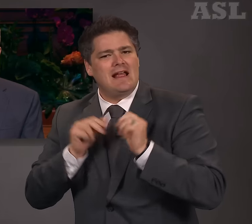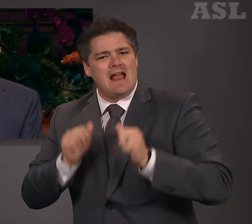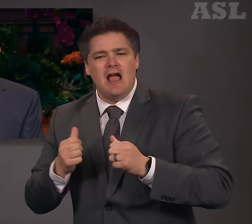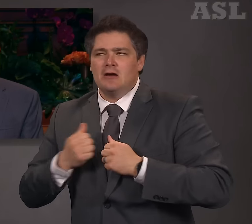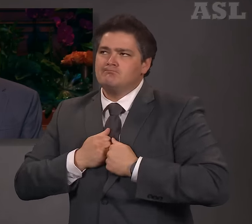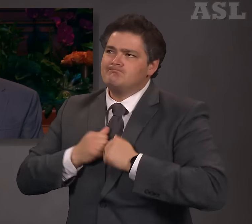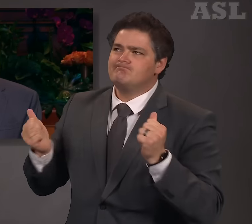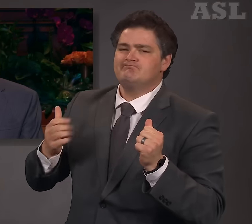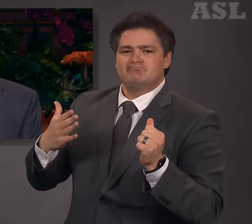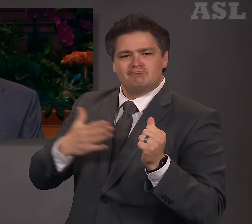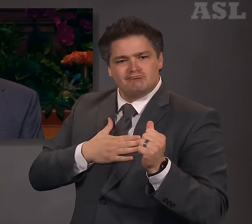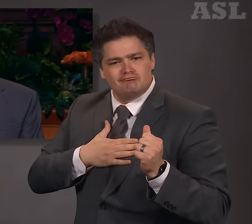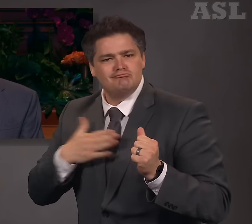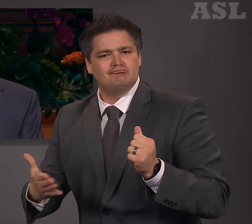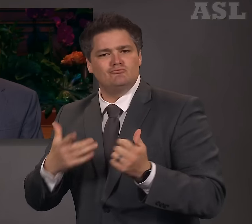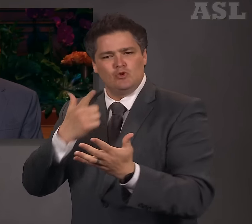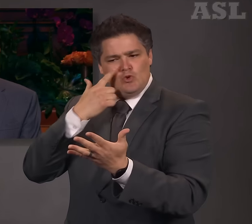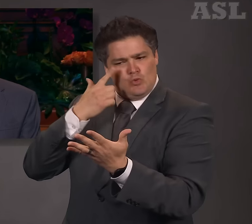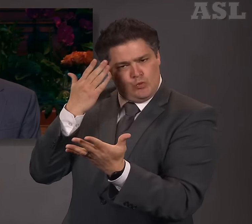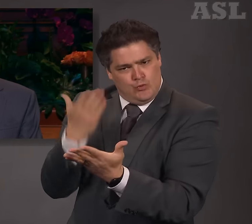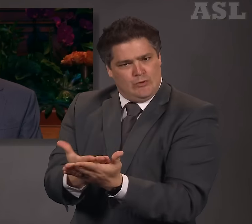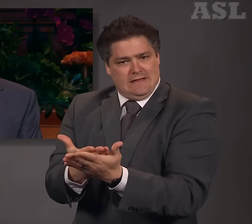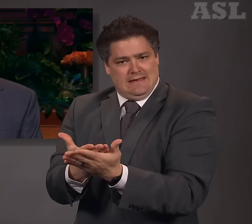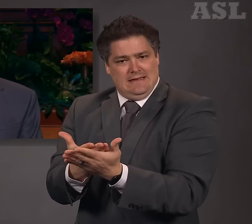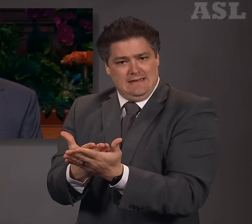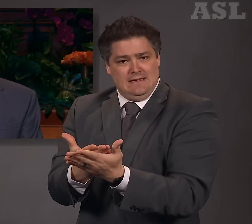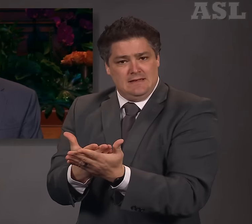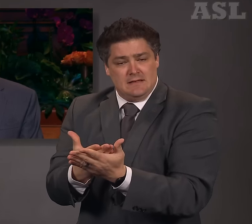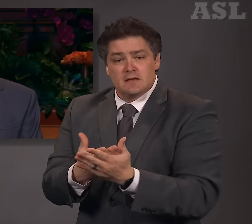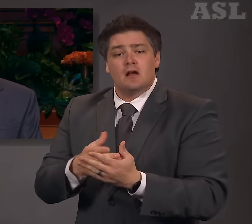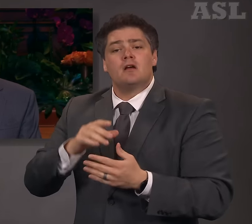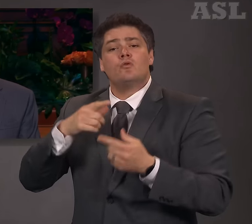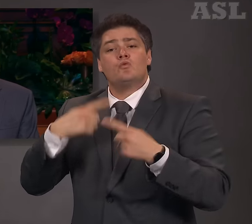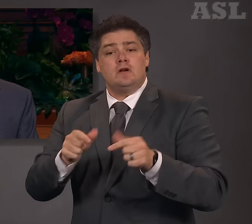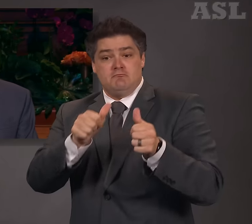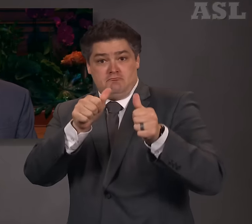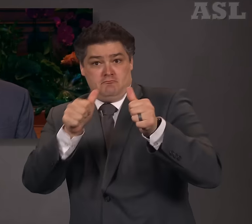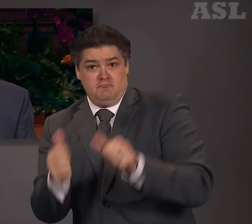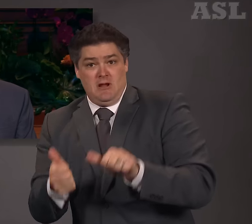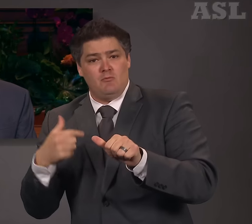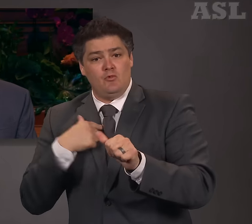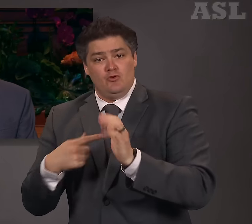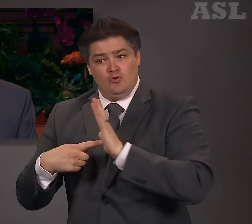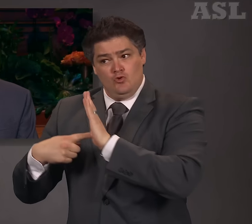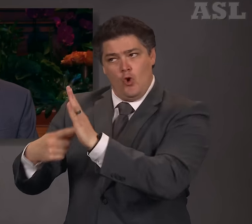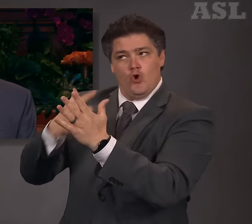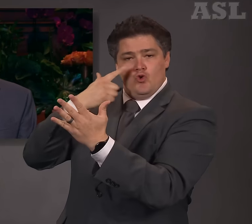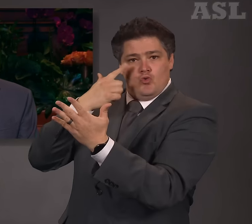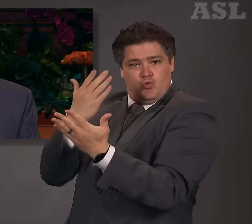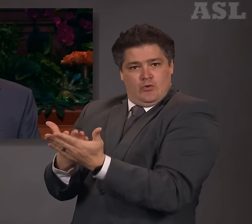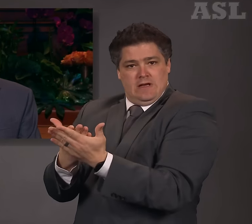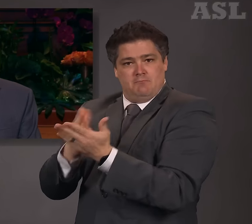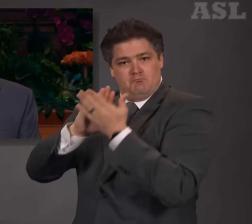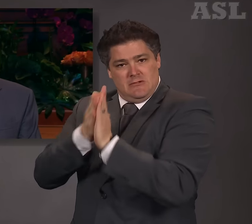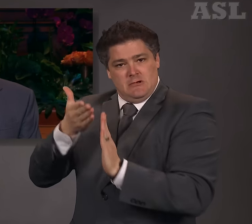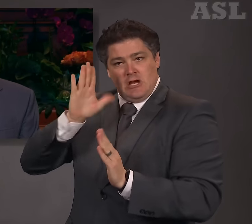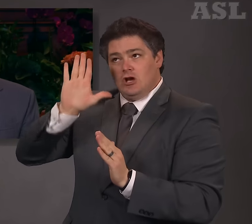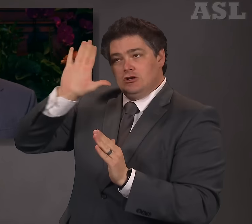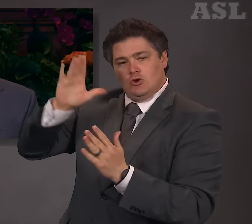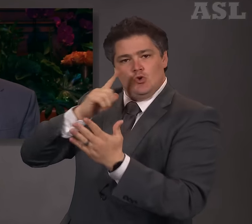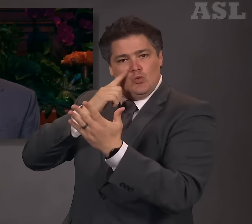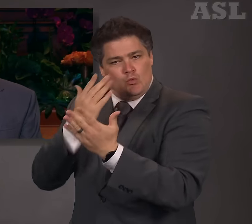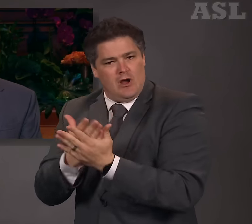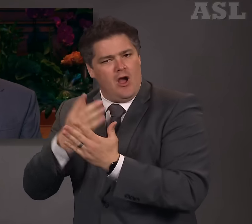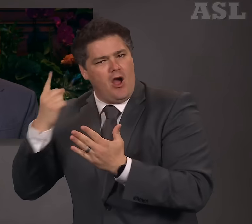witnesses of God at all times and in all things and in all places that we may be in, even until death. In this